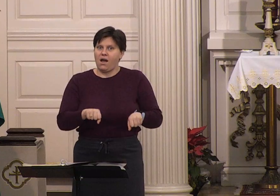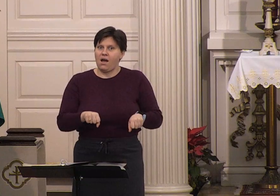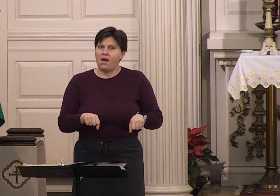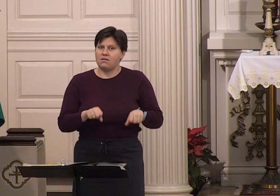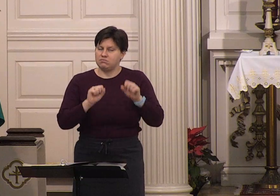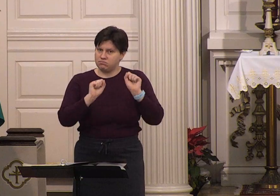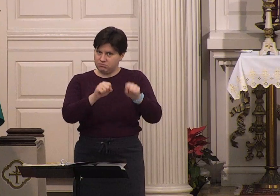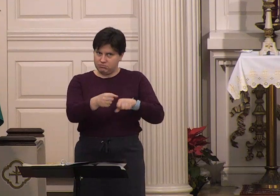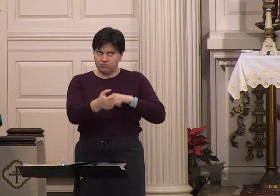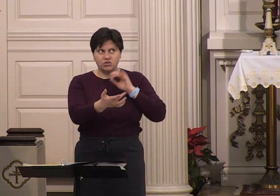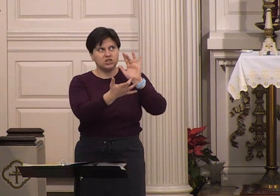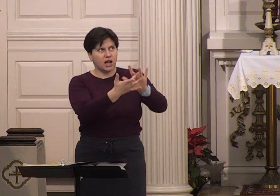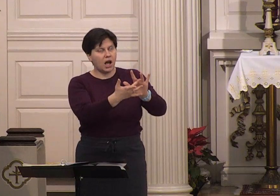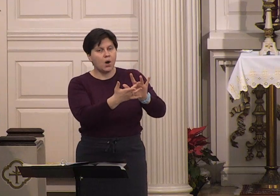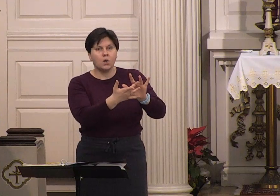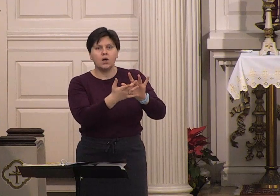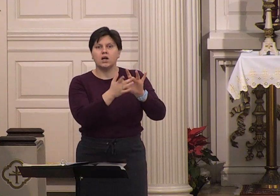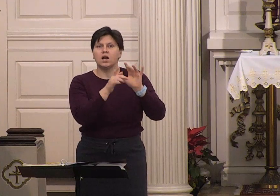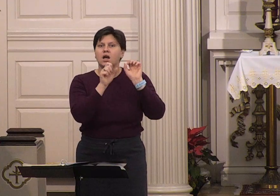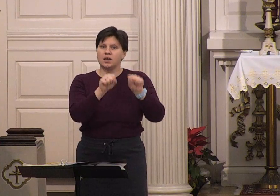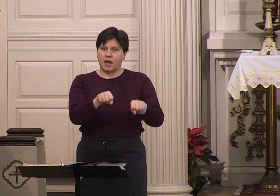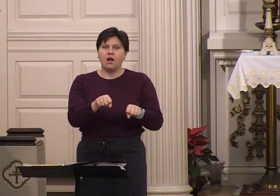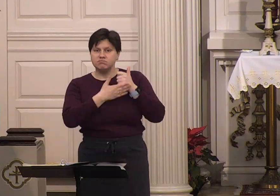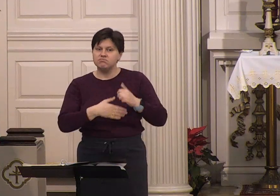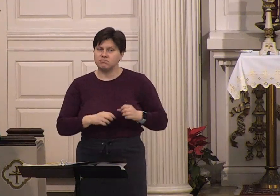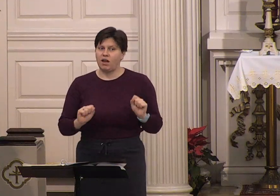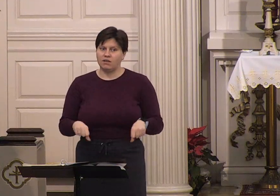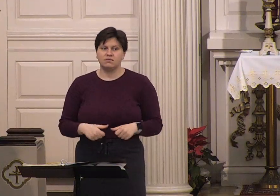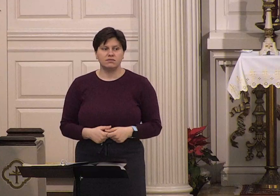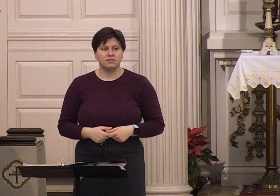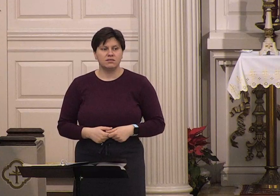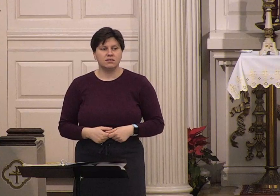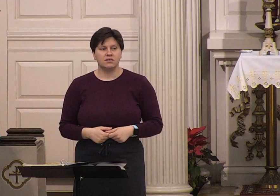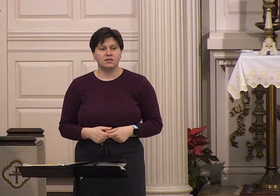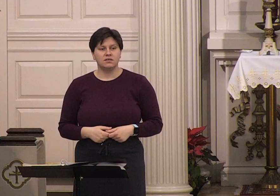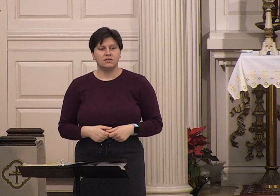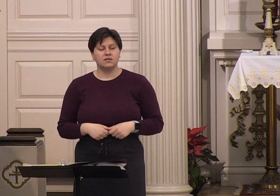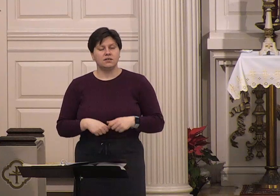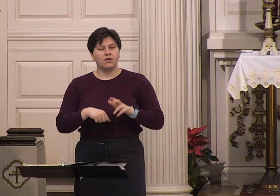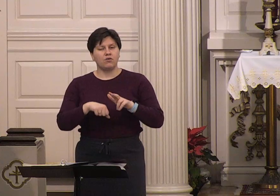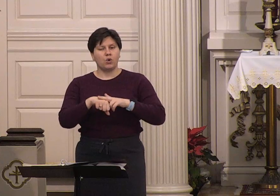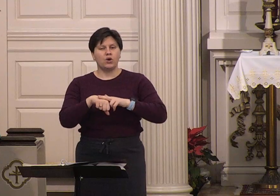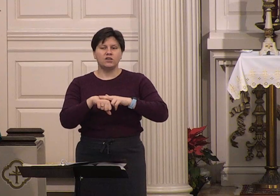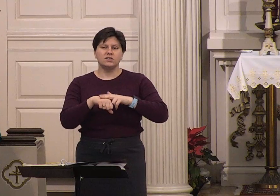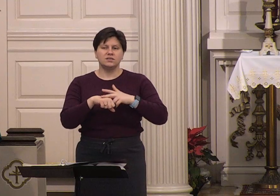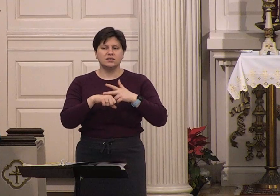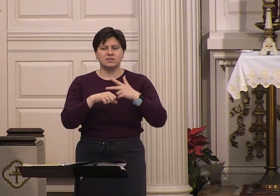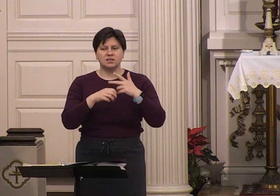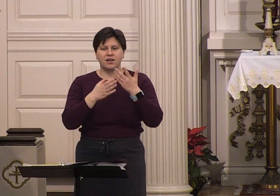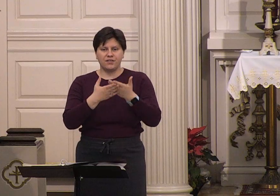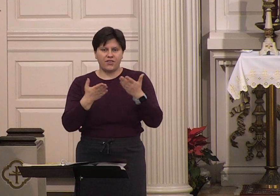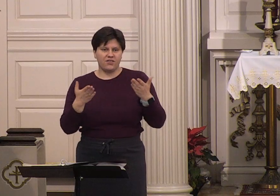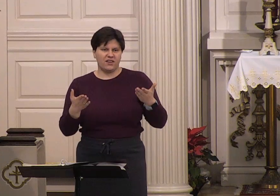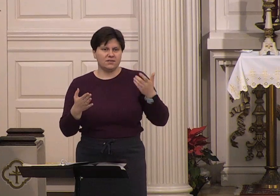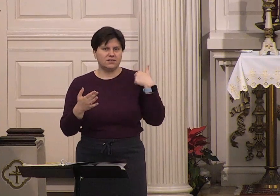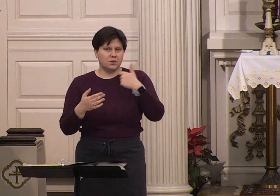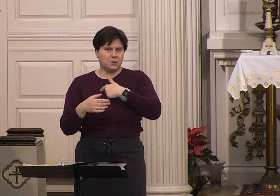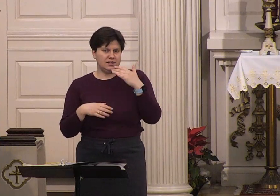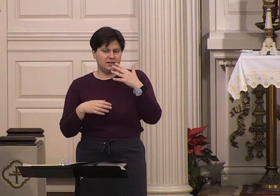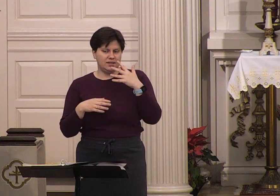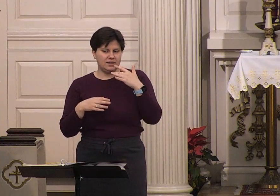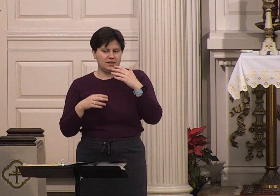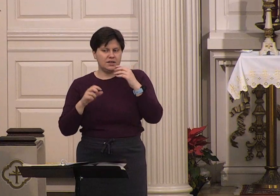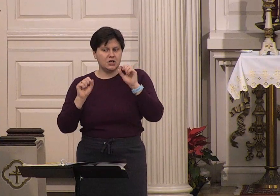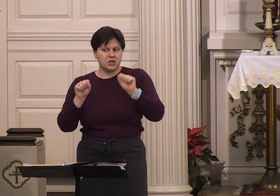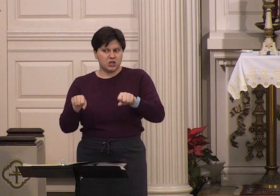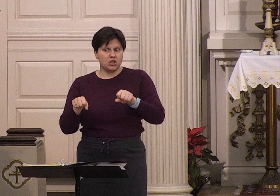out and actually get this help. And of course, the pitfalls of saying, no, I'll help myself, thank